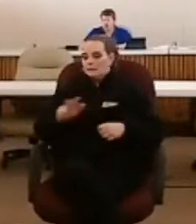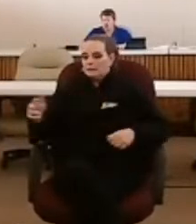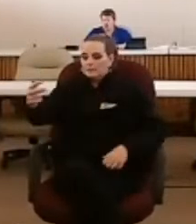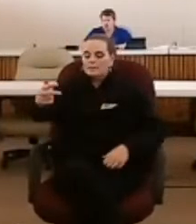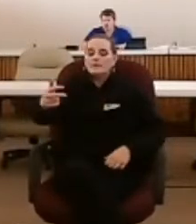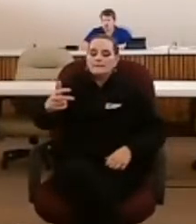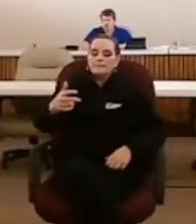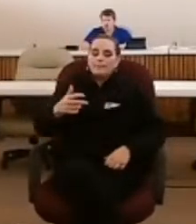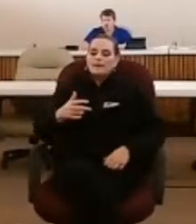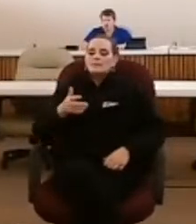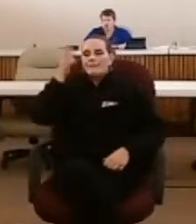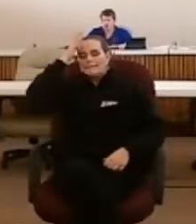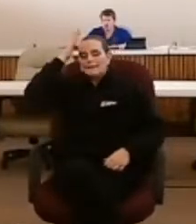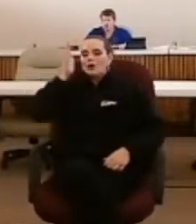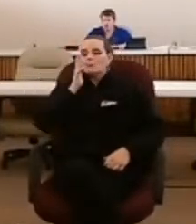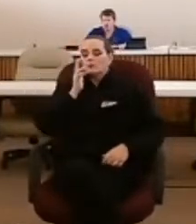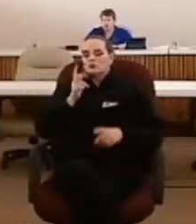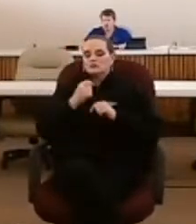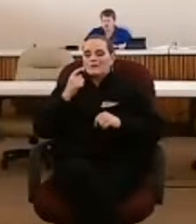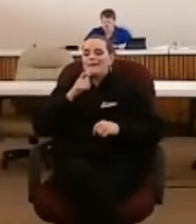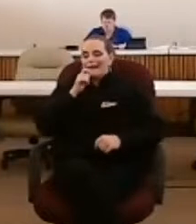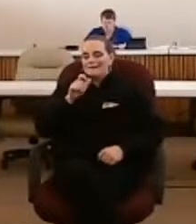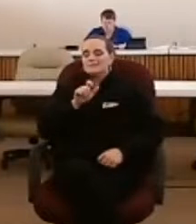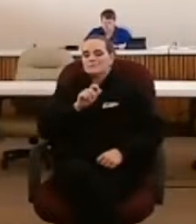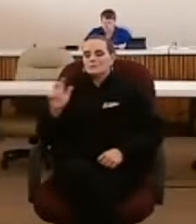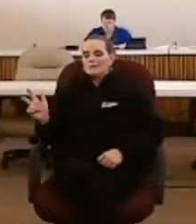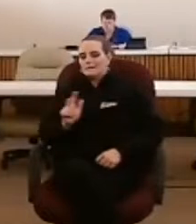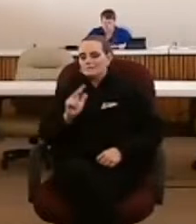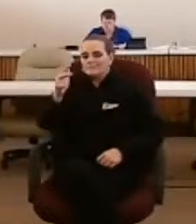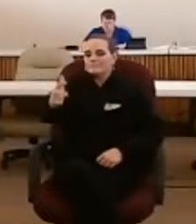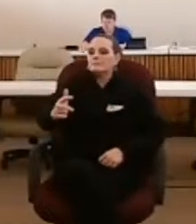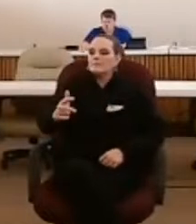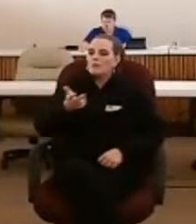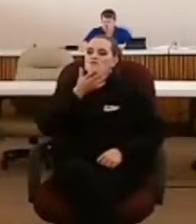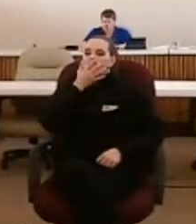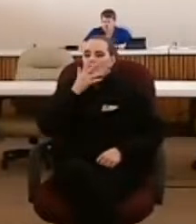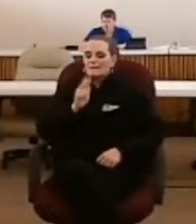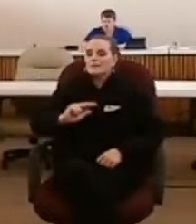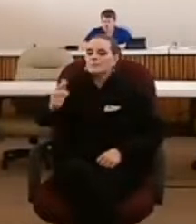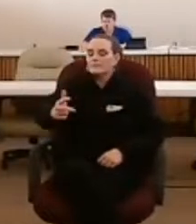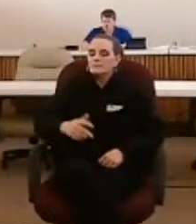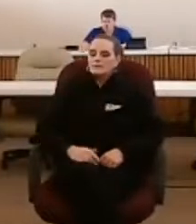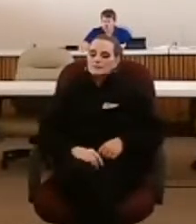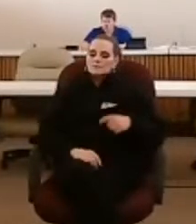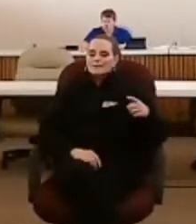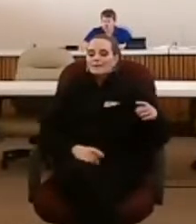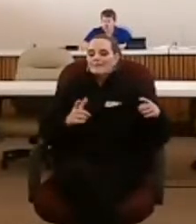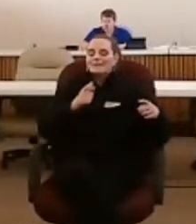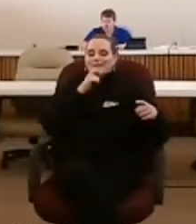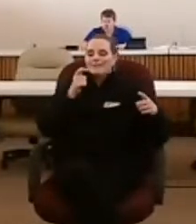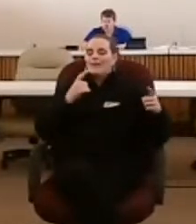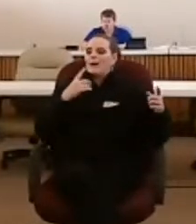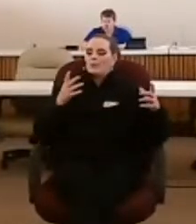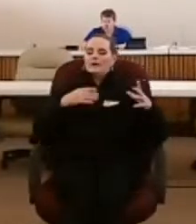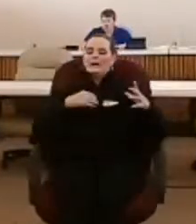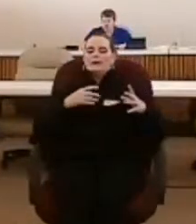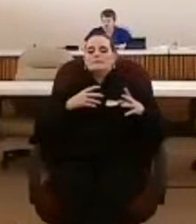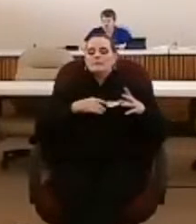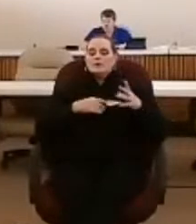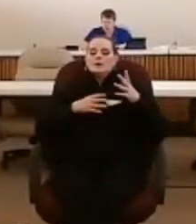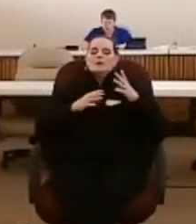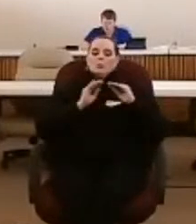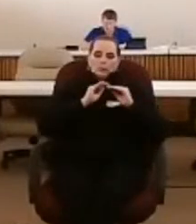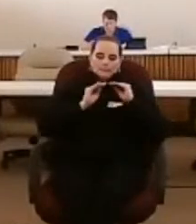on the grass. Lovelace isn't one that we have a lot of topsoil and repair issues with, I will